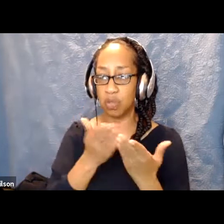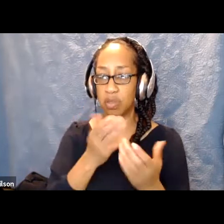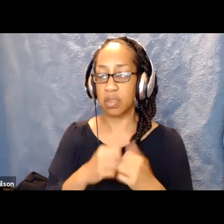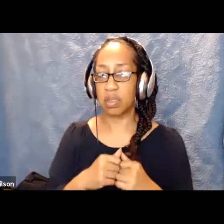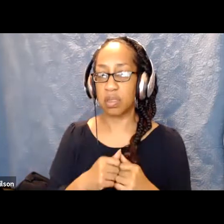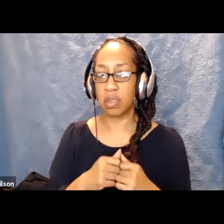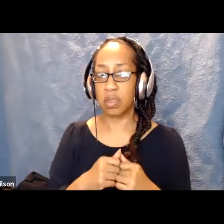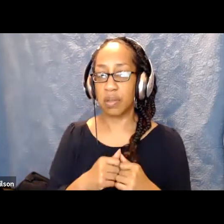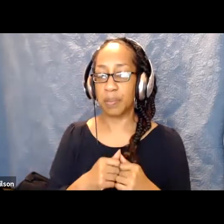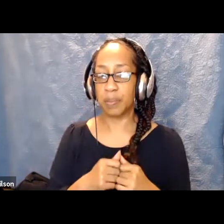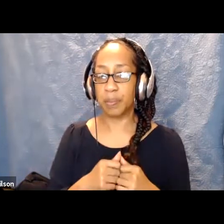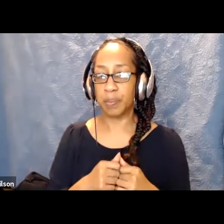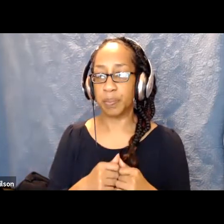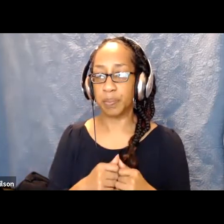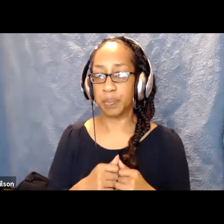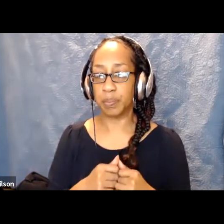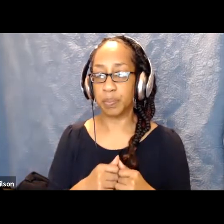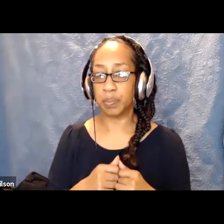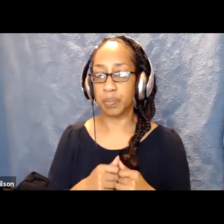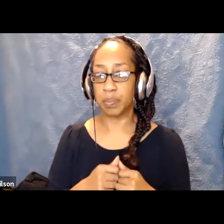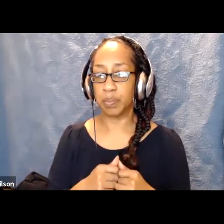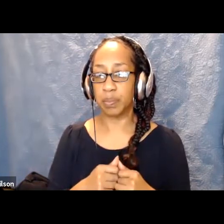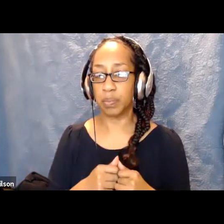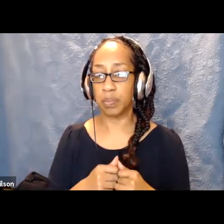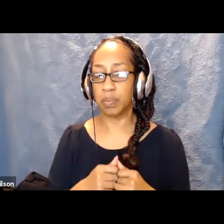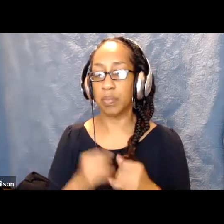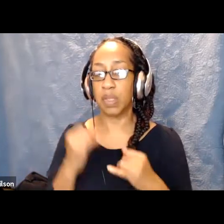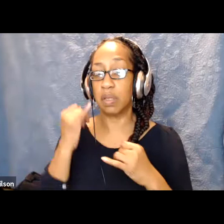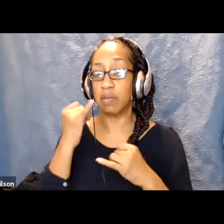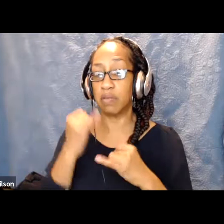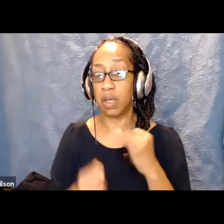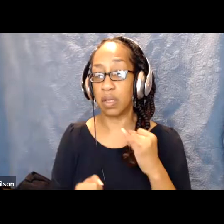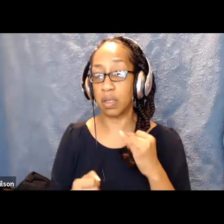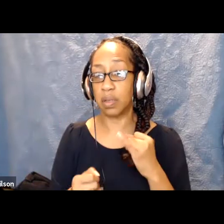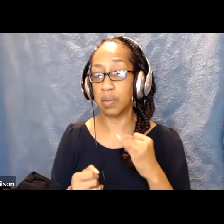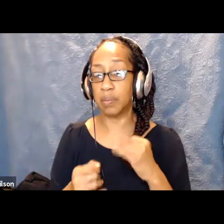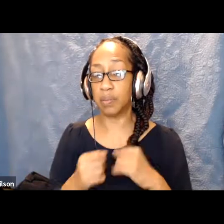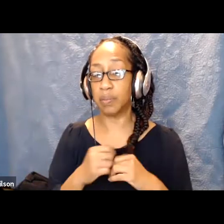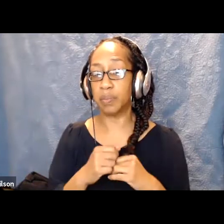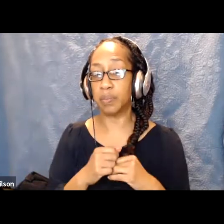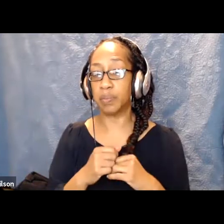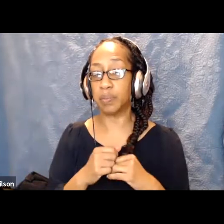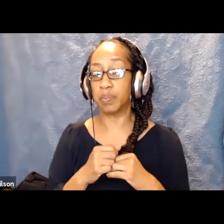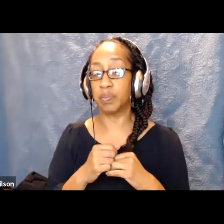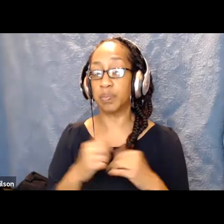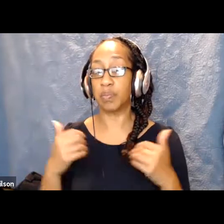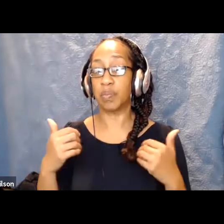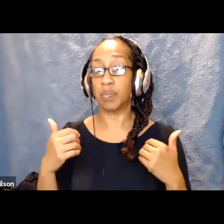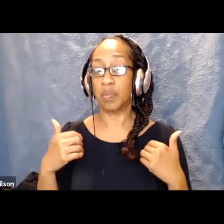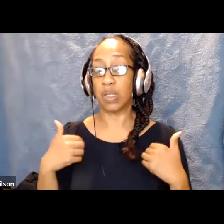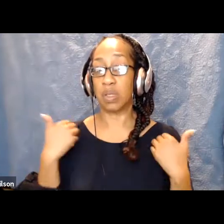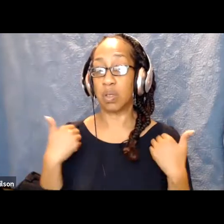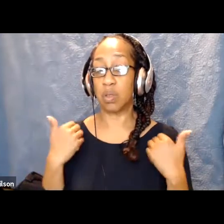VR consumers. And then finally, the youth with disabilities